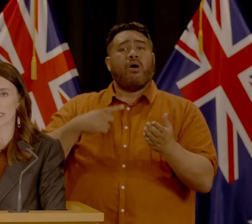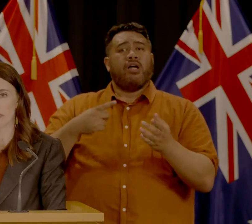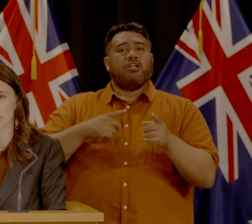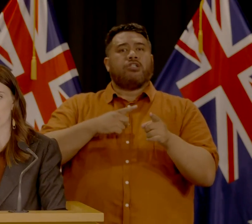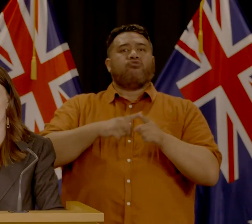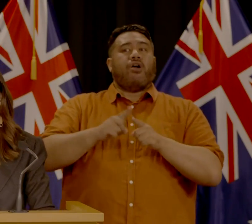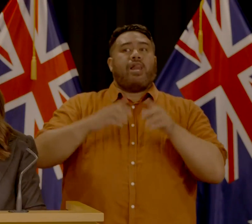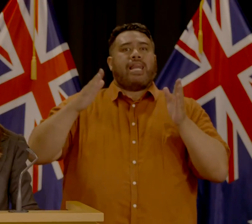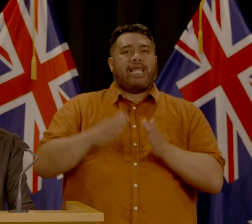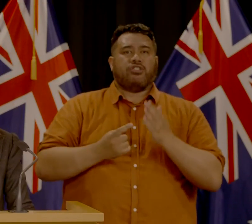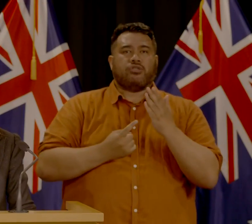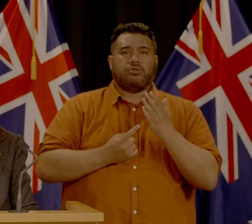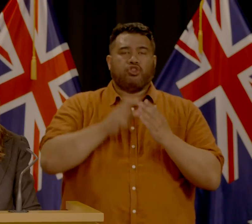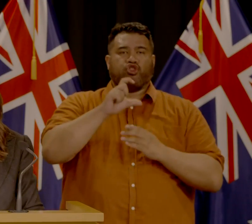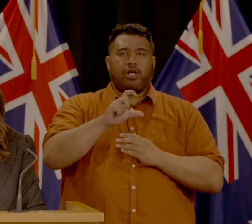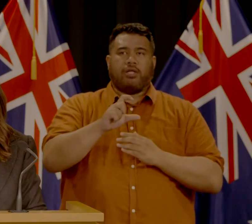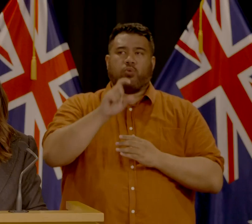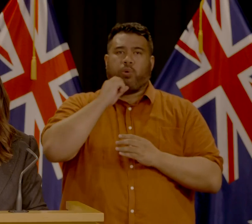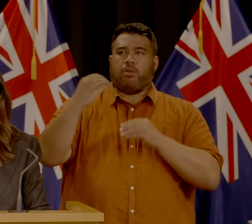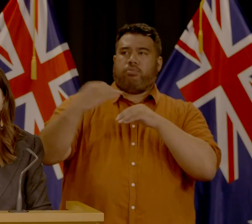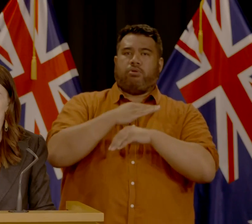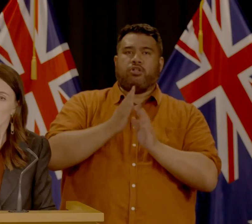the transmission in New Zealand.